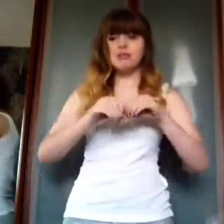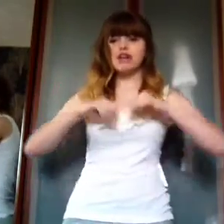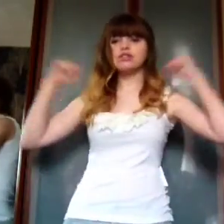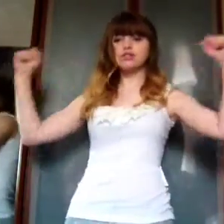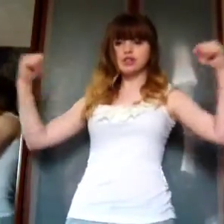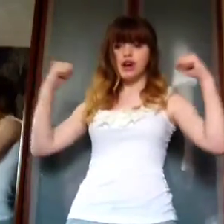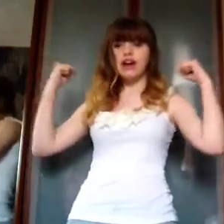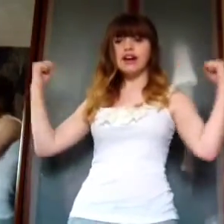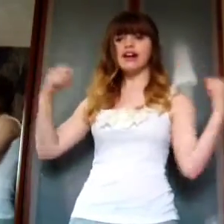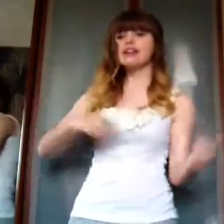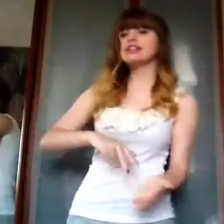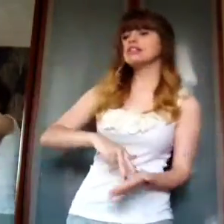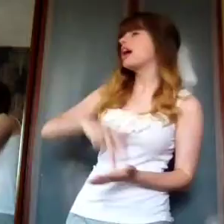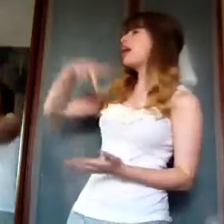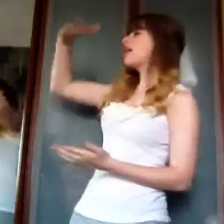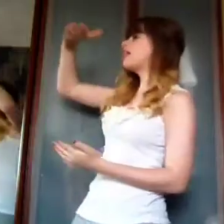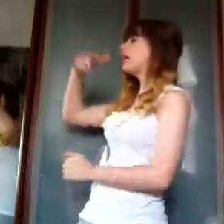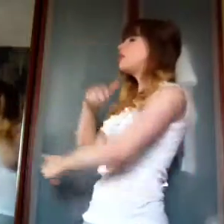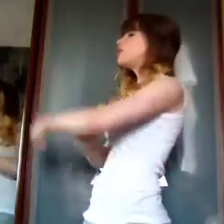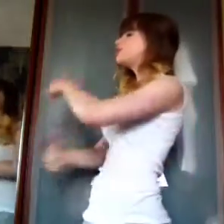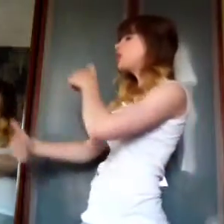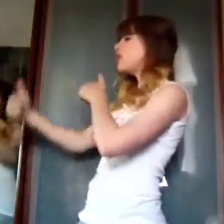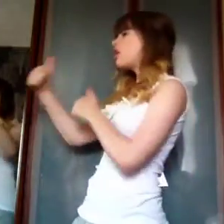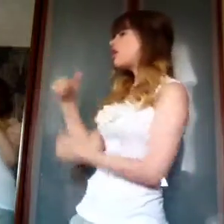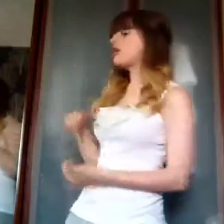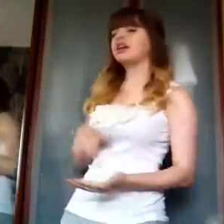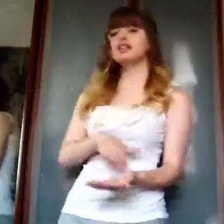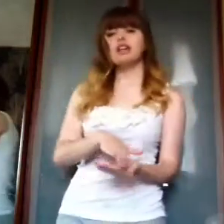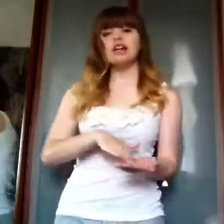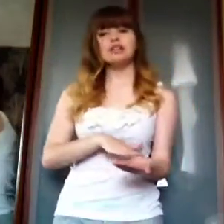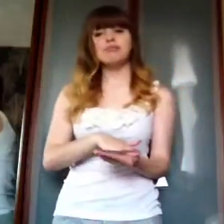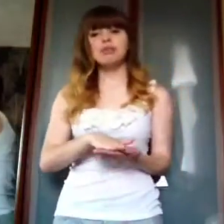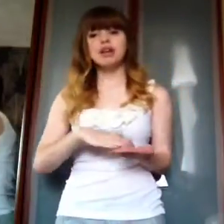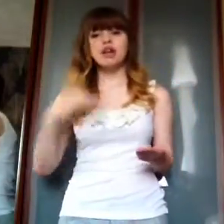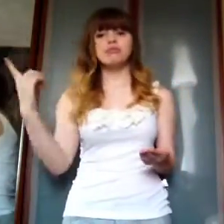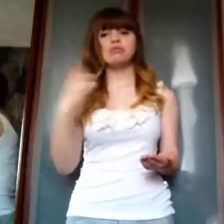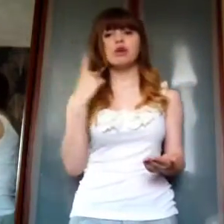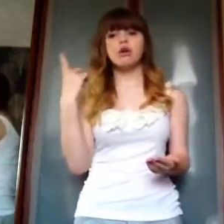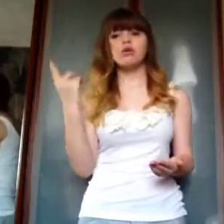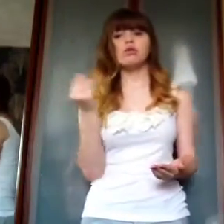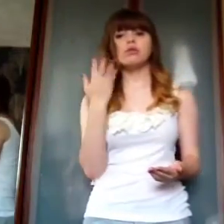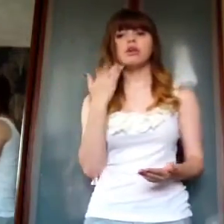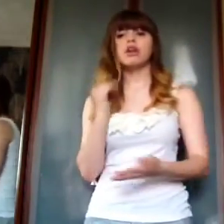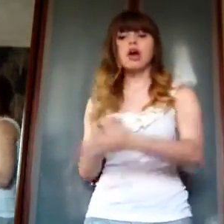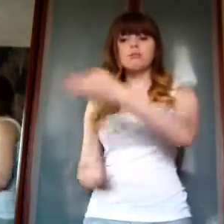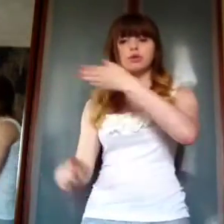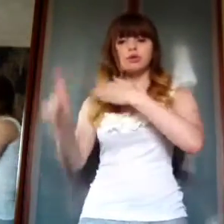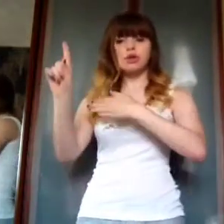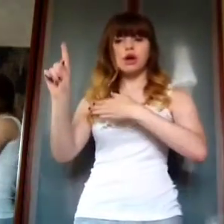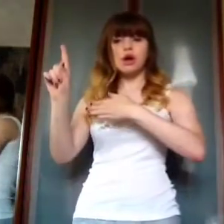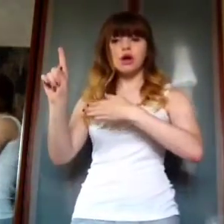makes you stronger, stand a little taller Love can be no lonely when I'm alone